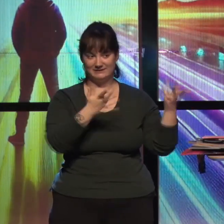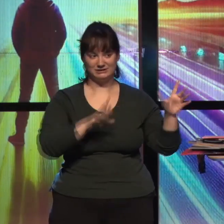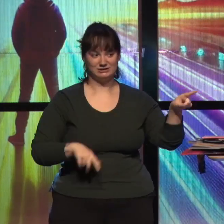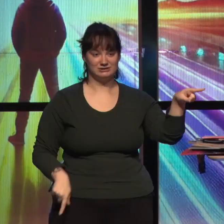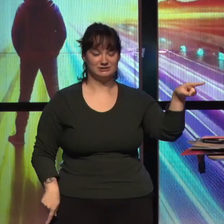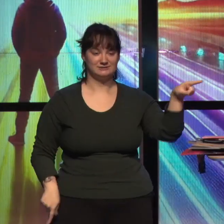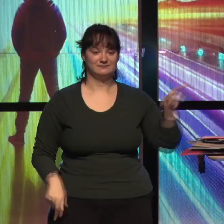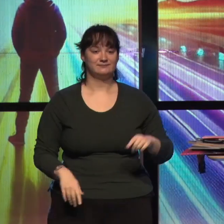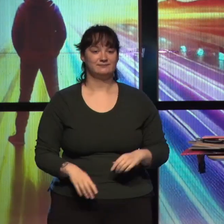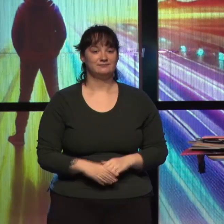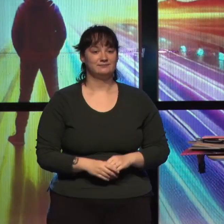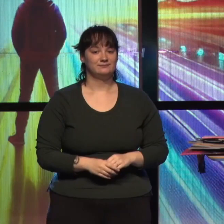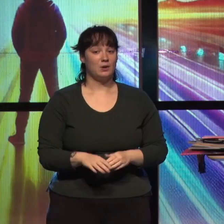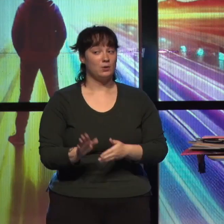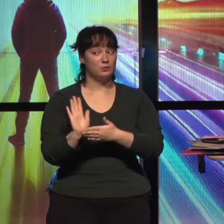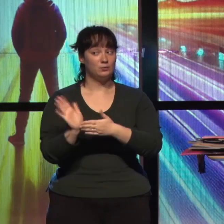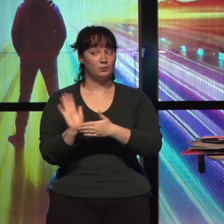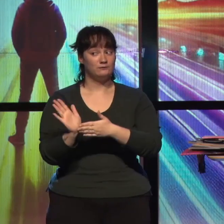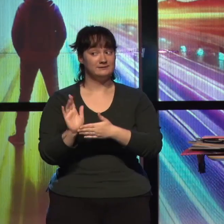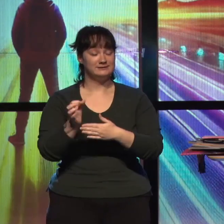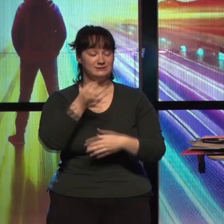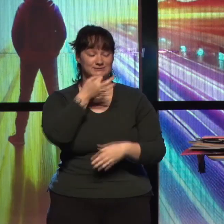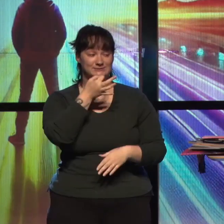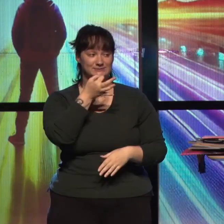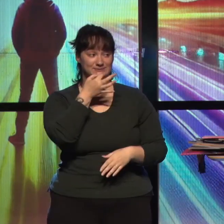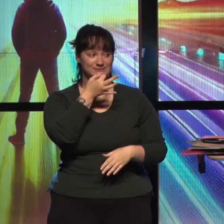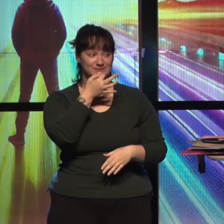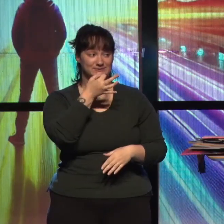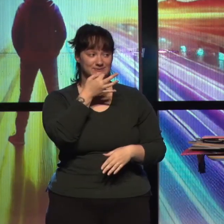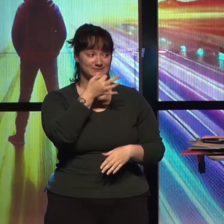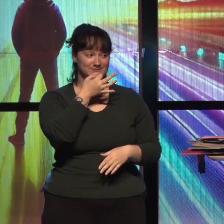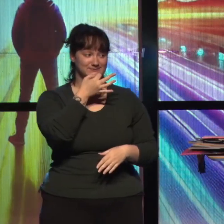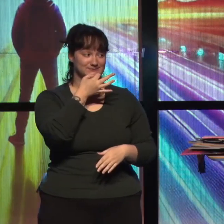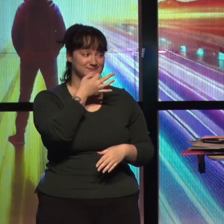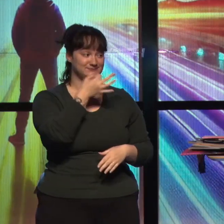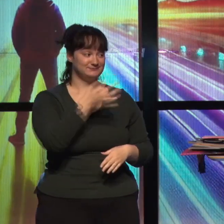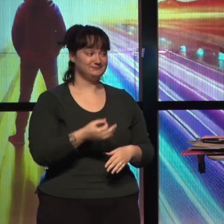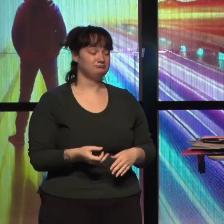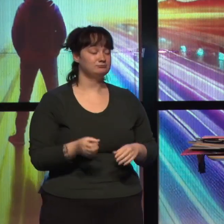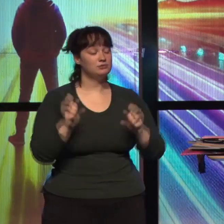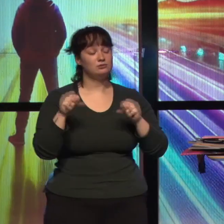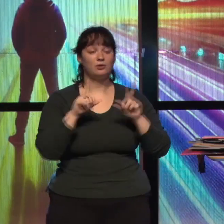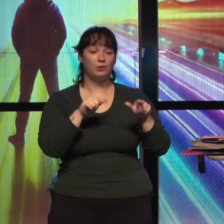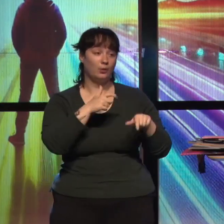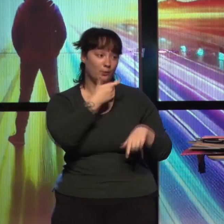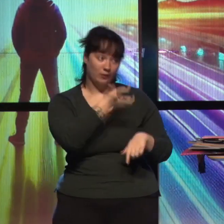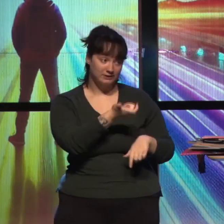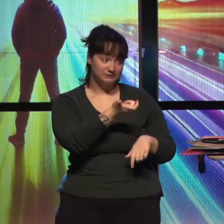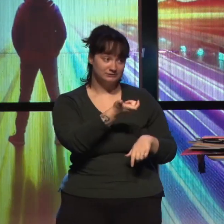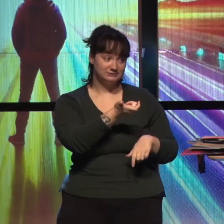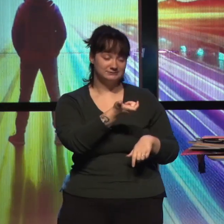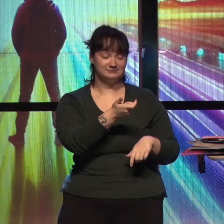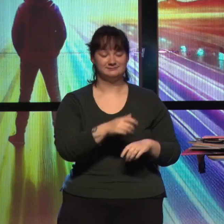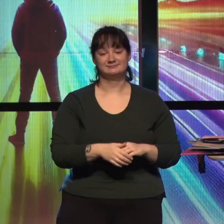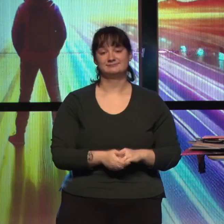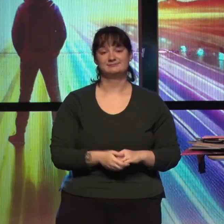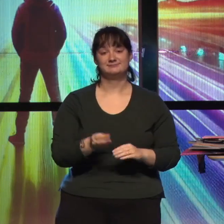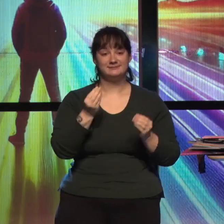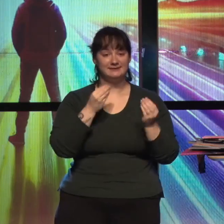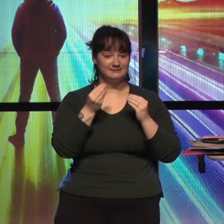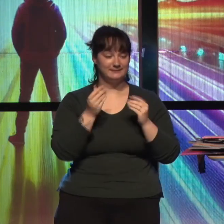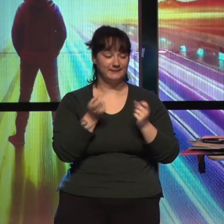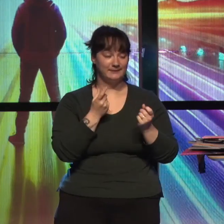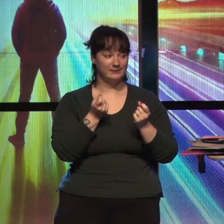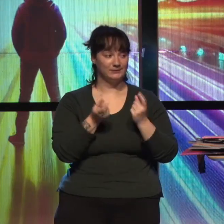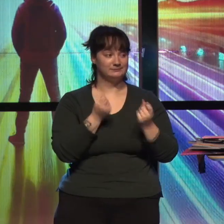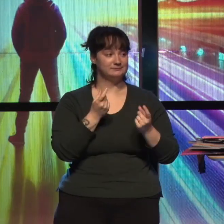The movie's coming out for those of you the uncultured. You can go get some popcorn. I'm just kidding. But